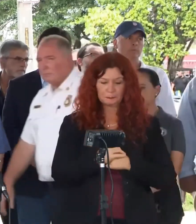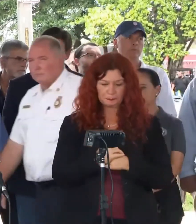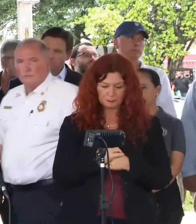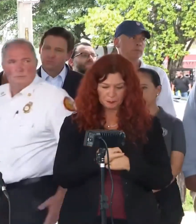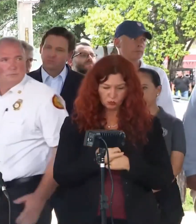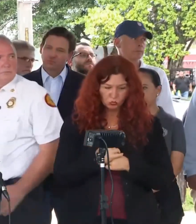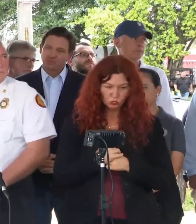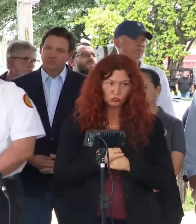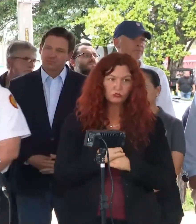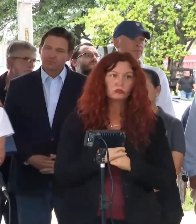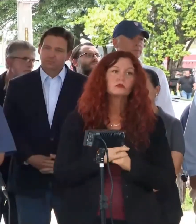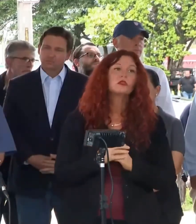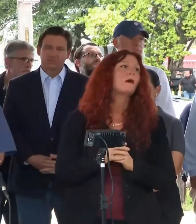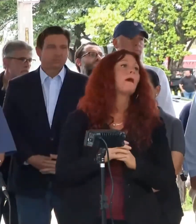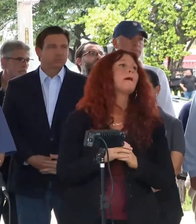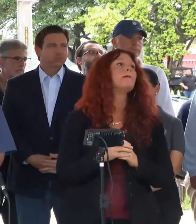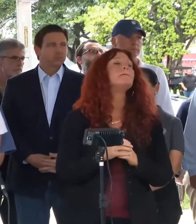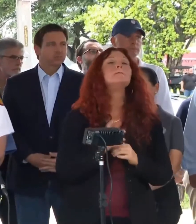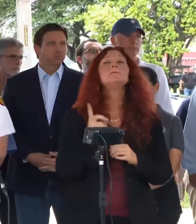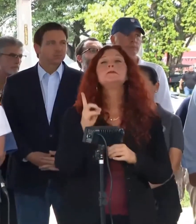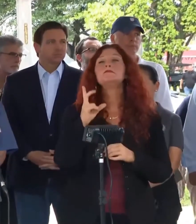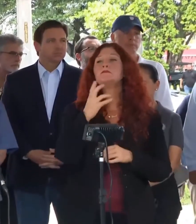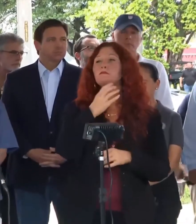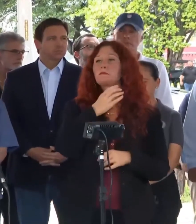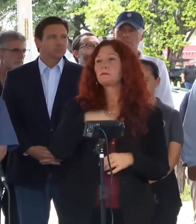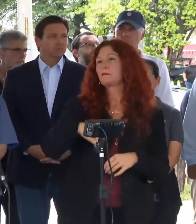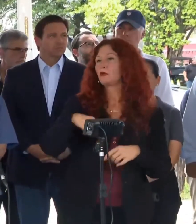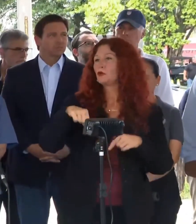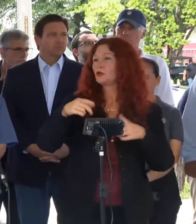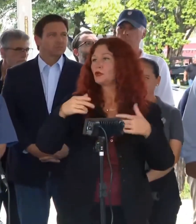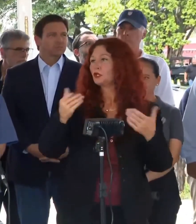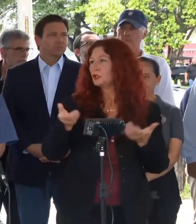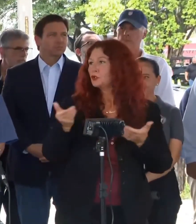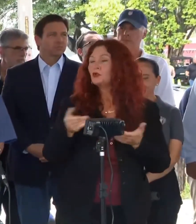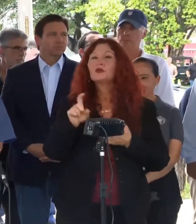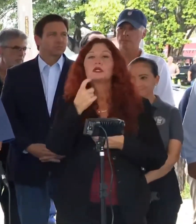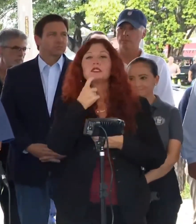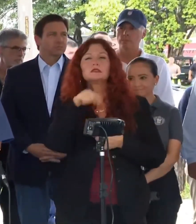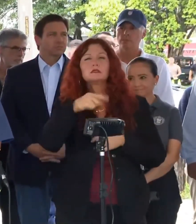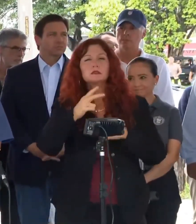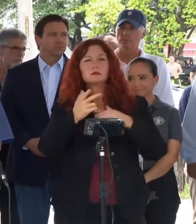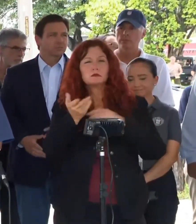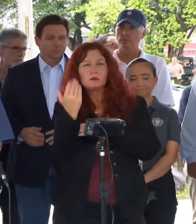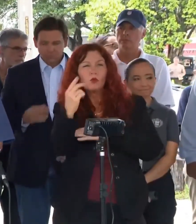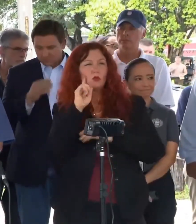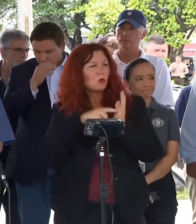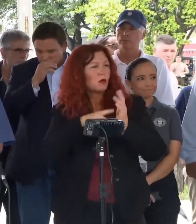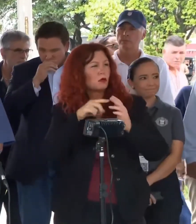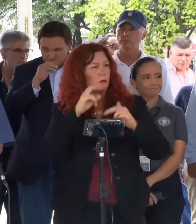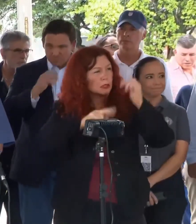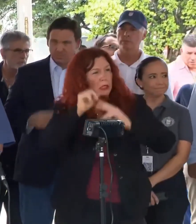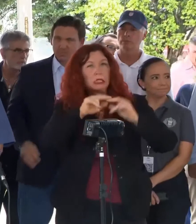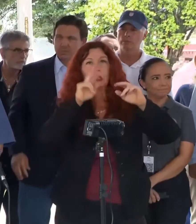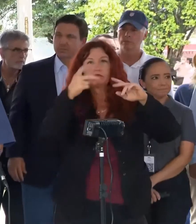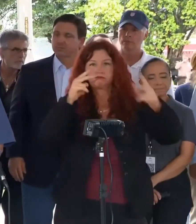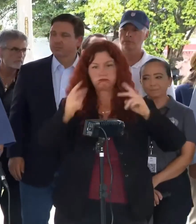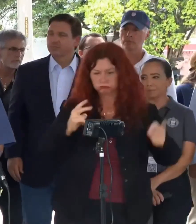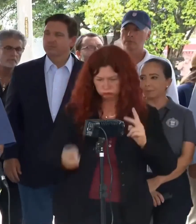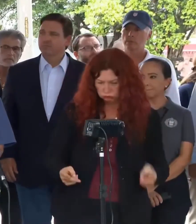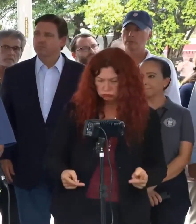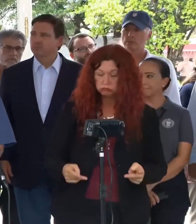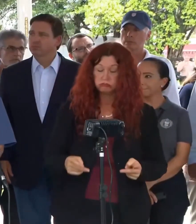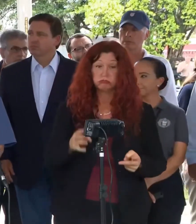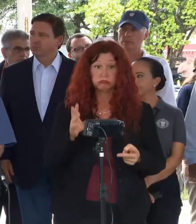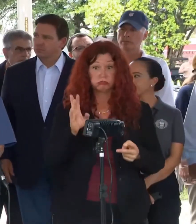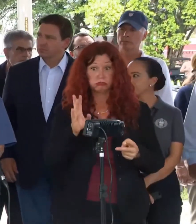Mayor Burkett mentioned that there was debris falling from the building this morning. Was that new? Is it getting worse? Does that indicate